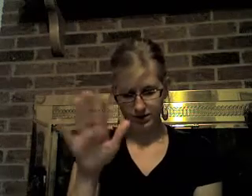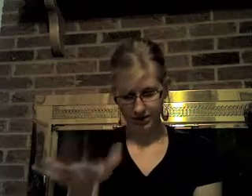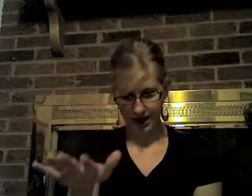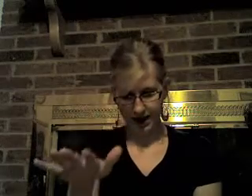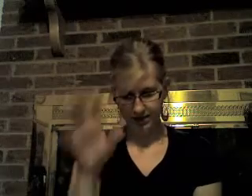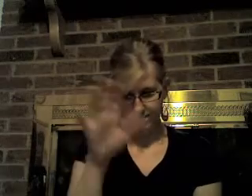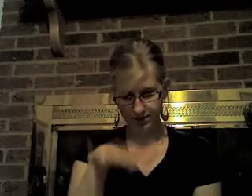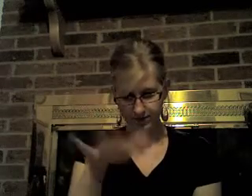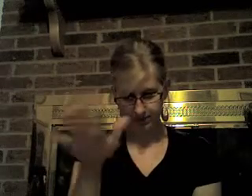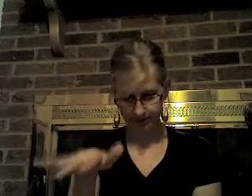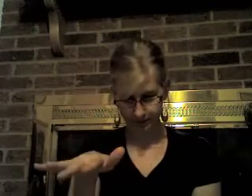55.